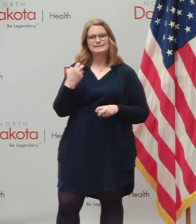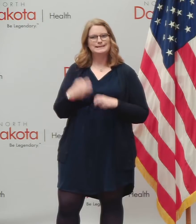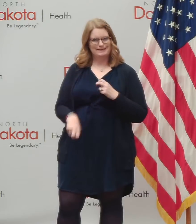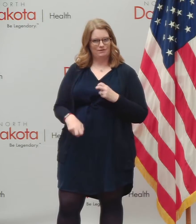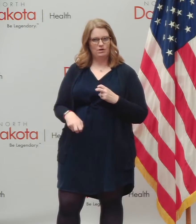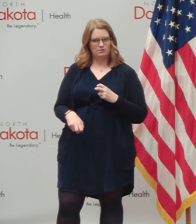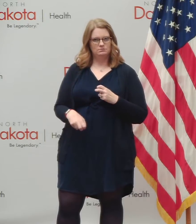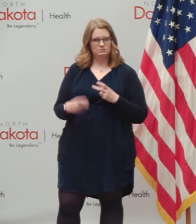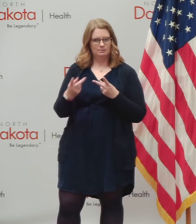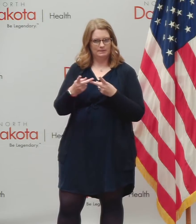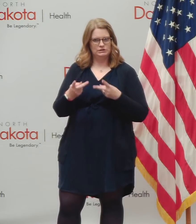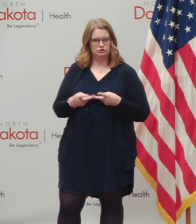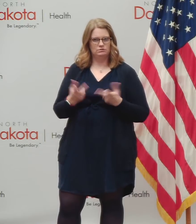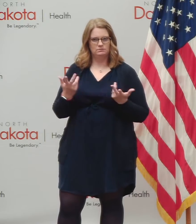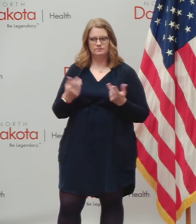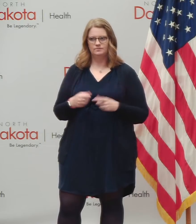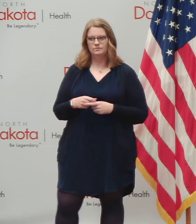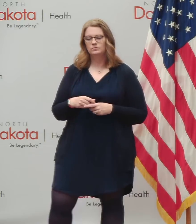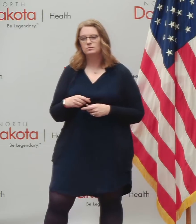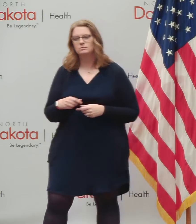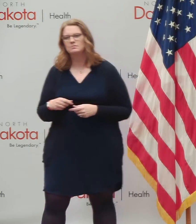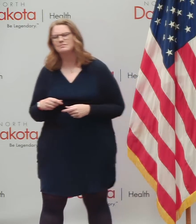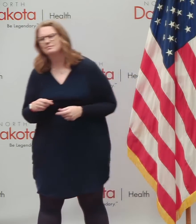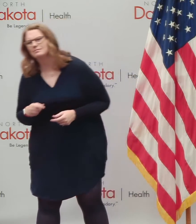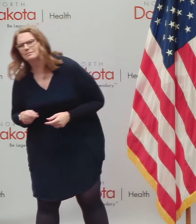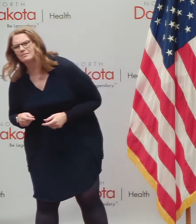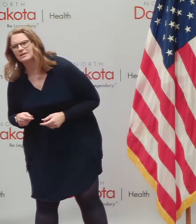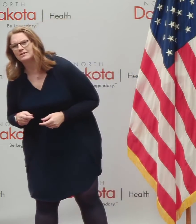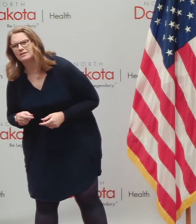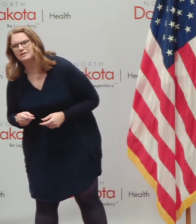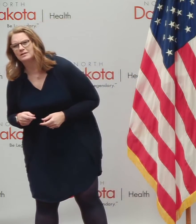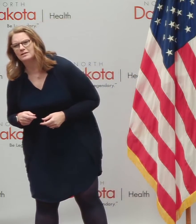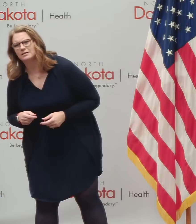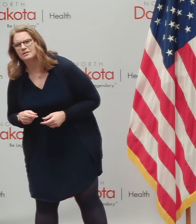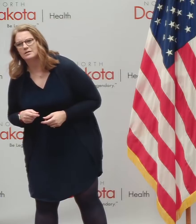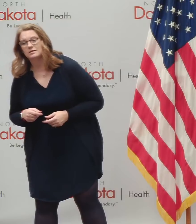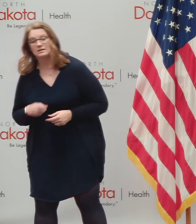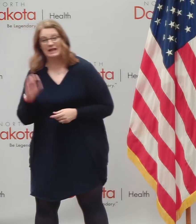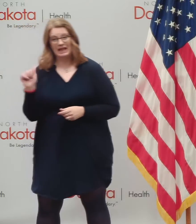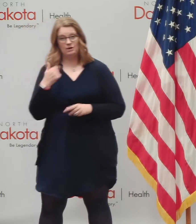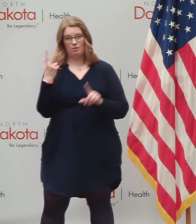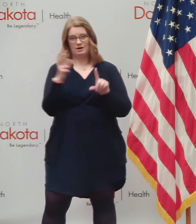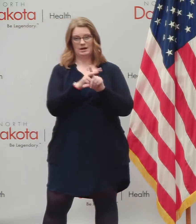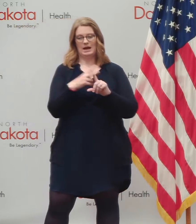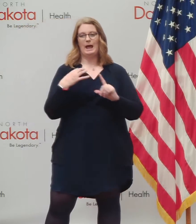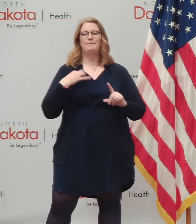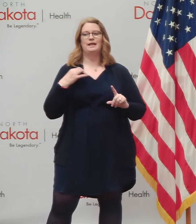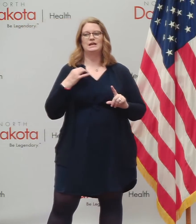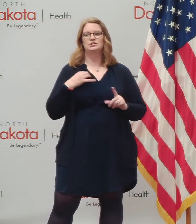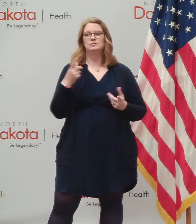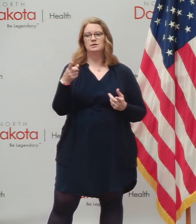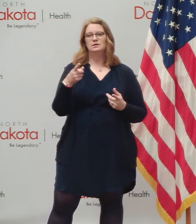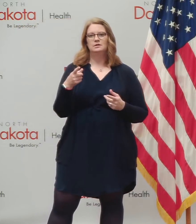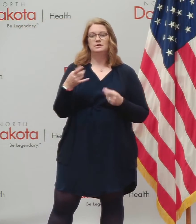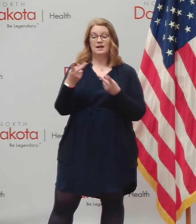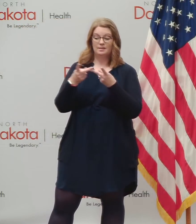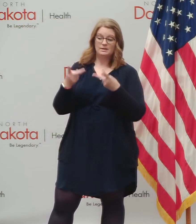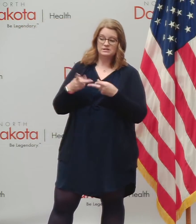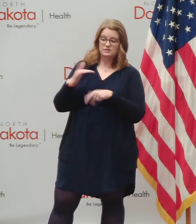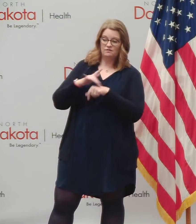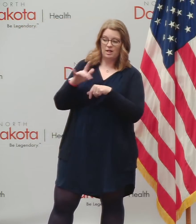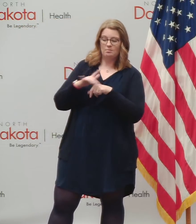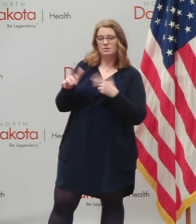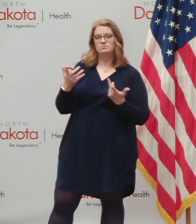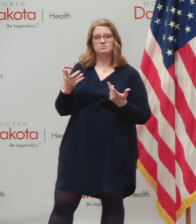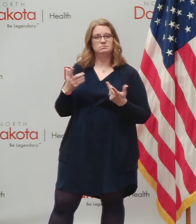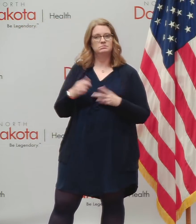to execute against. But what's that? Have you had any applications? We have had applications, and the position is open, and we'll